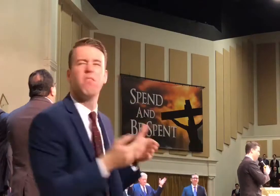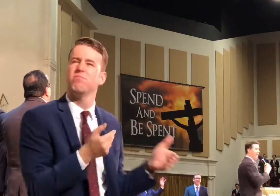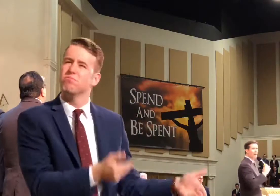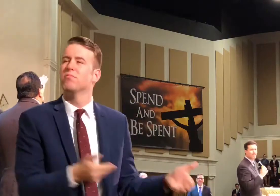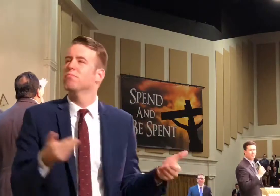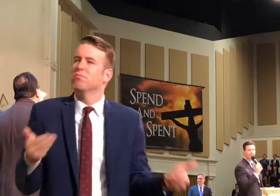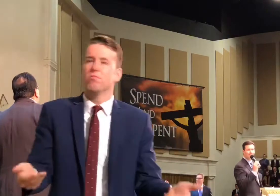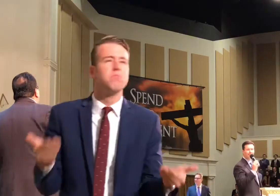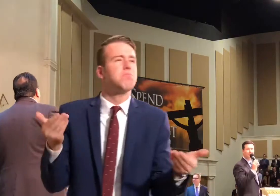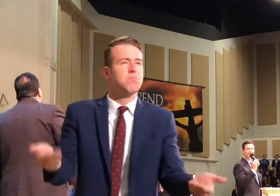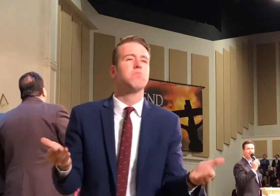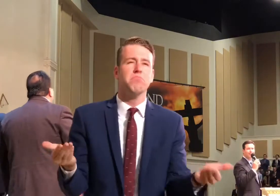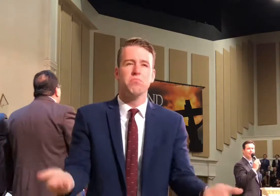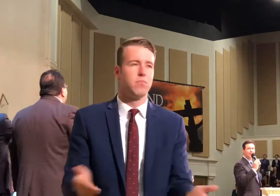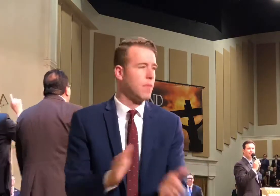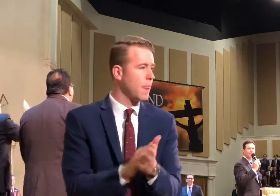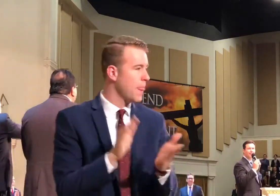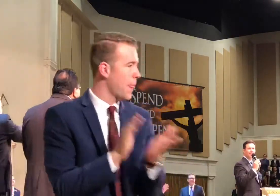Can we do that?